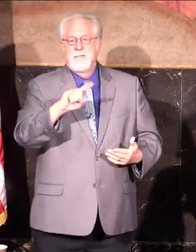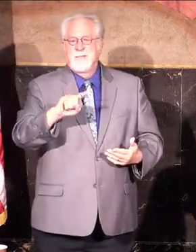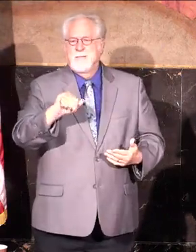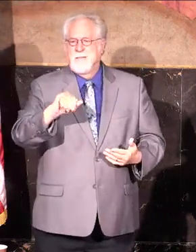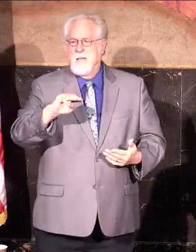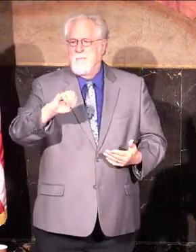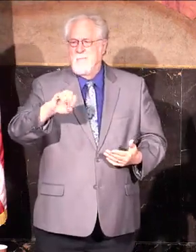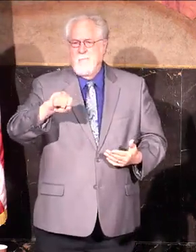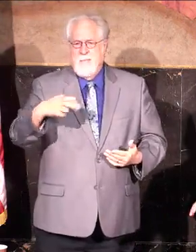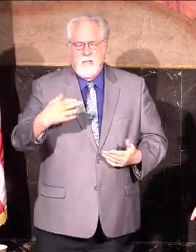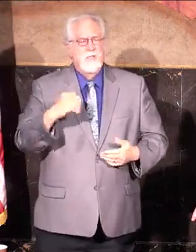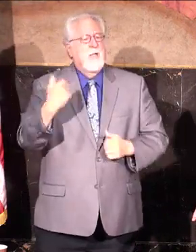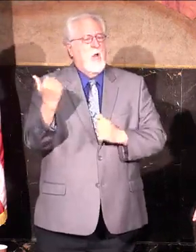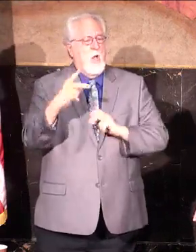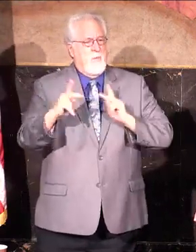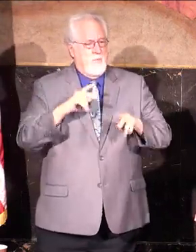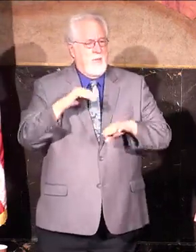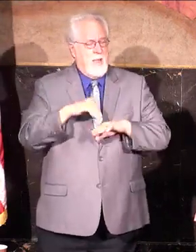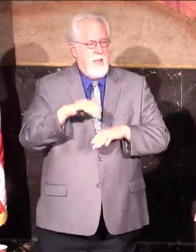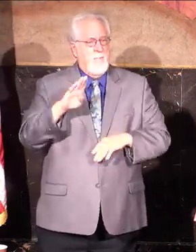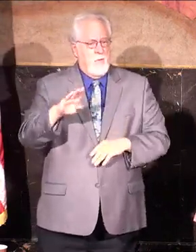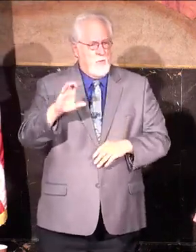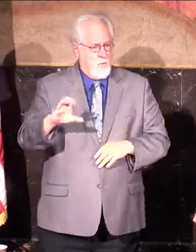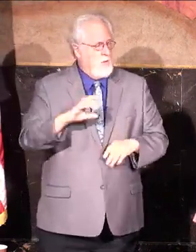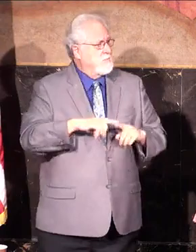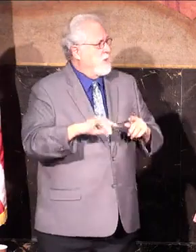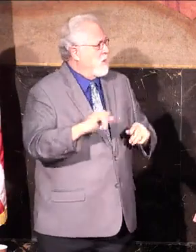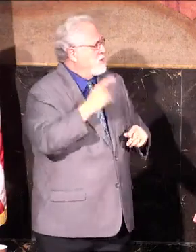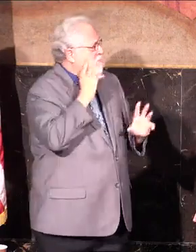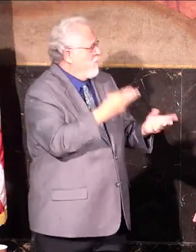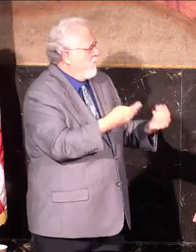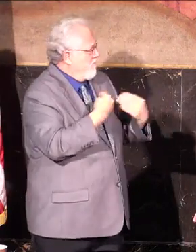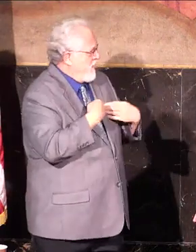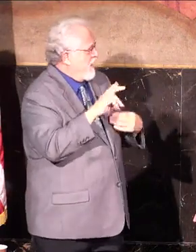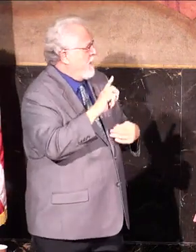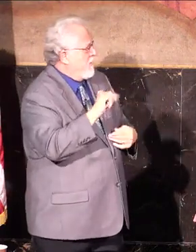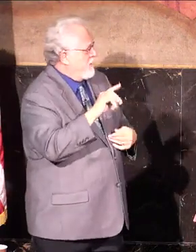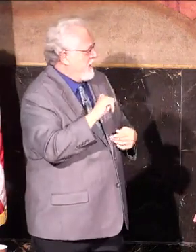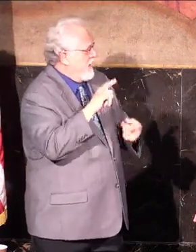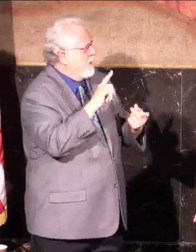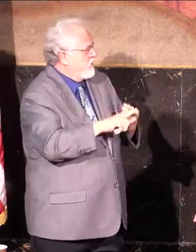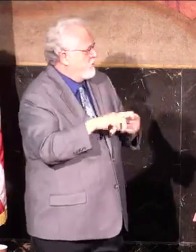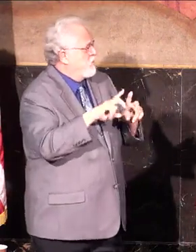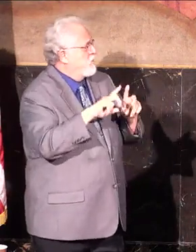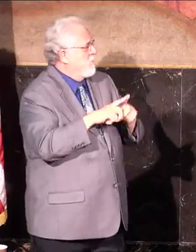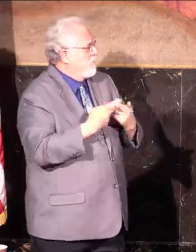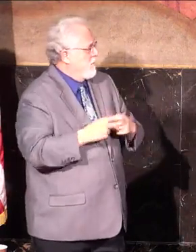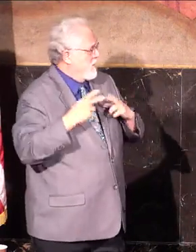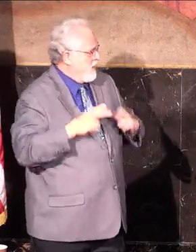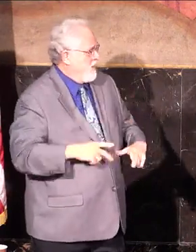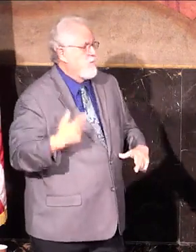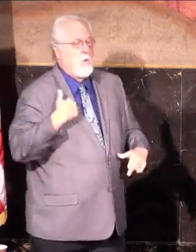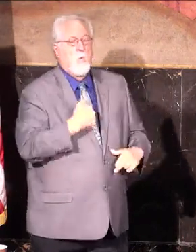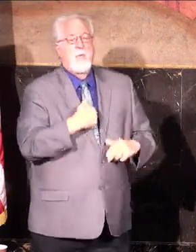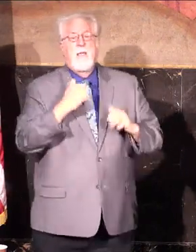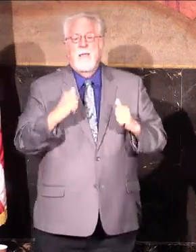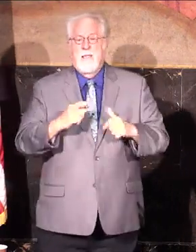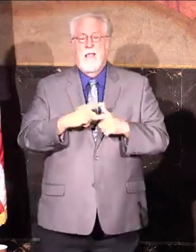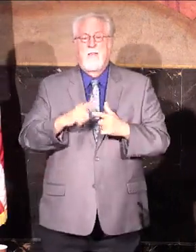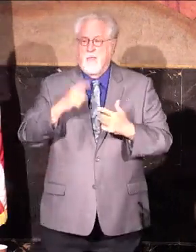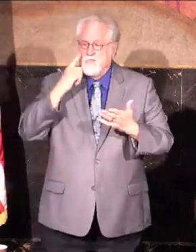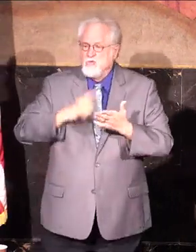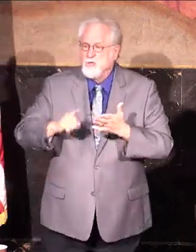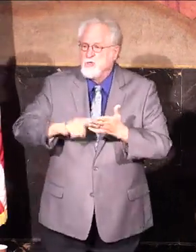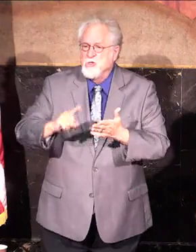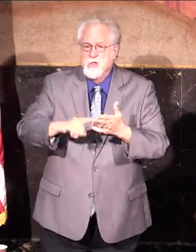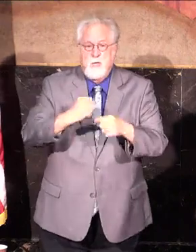folks at Blue Cross for the work you're doing, but also for providing that data to the Department of Health so that we can then just check and make